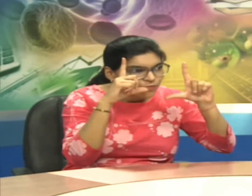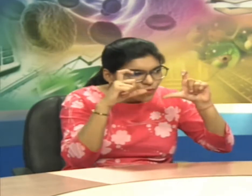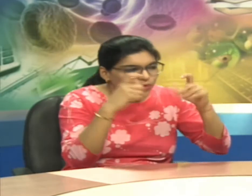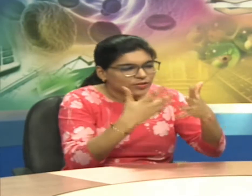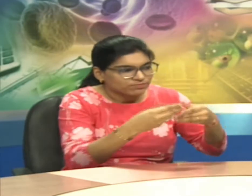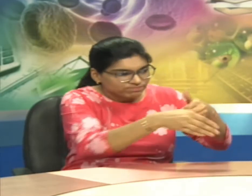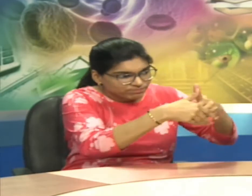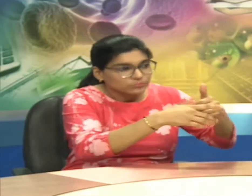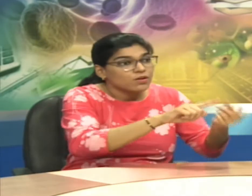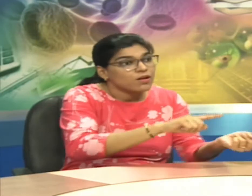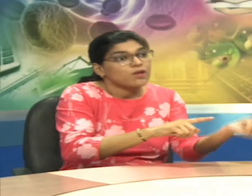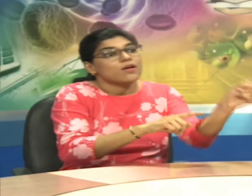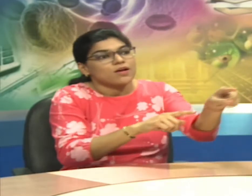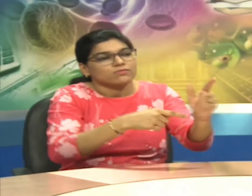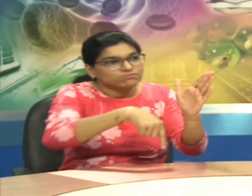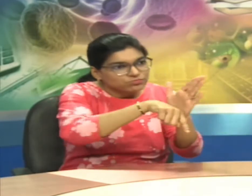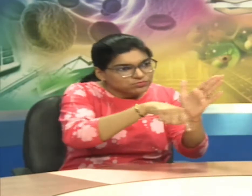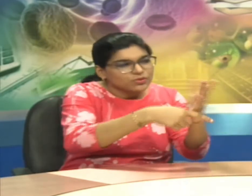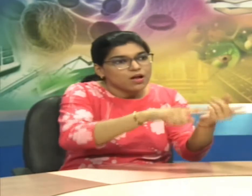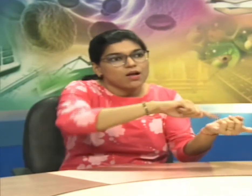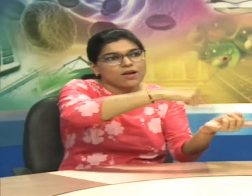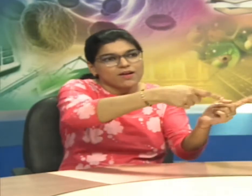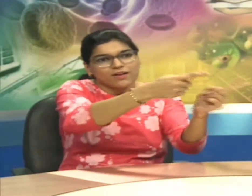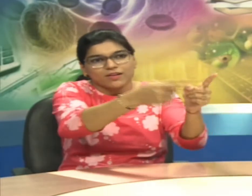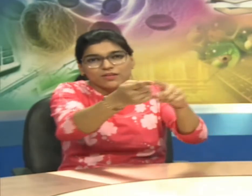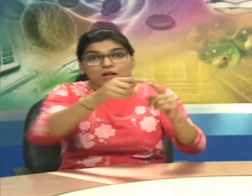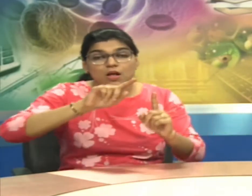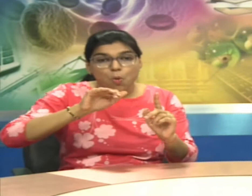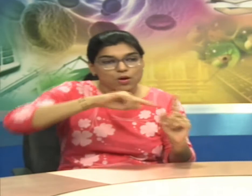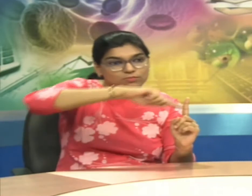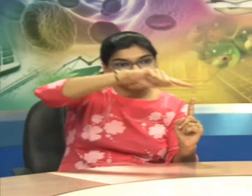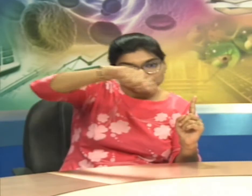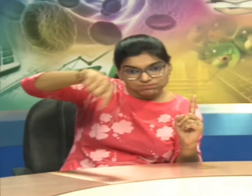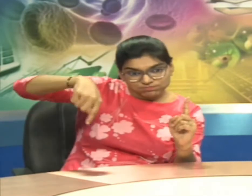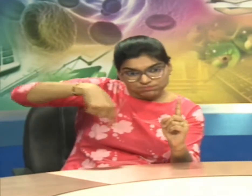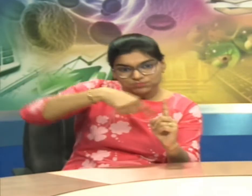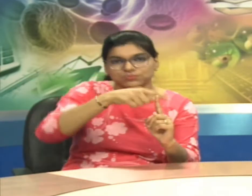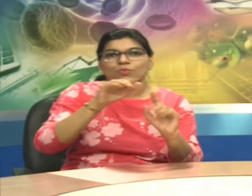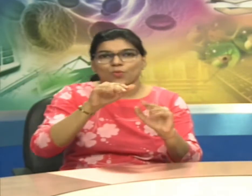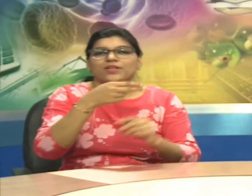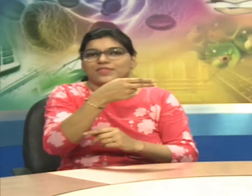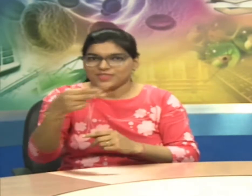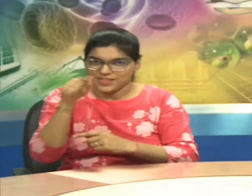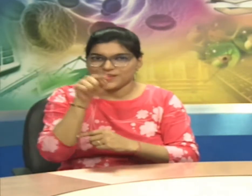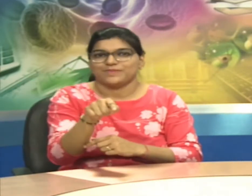person is called circulating. The action of passing one thing